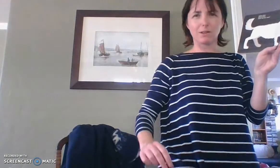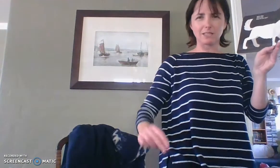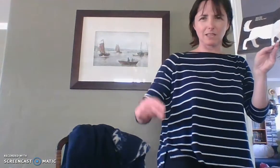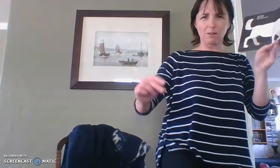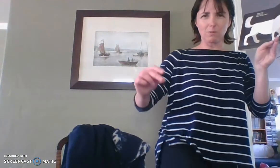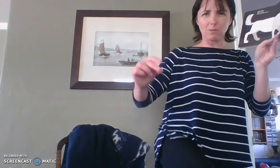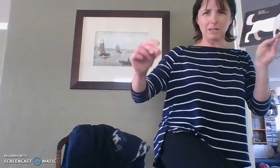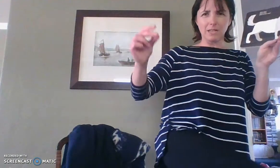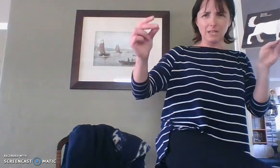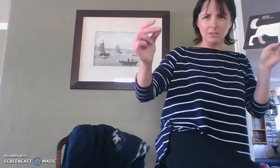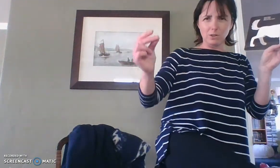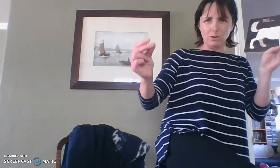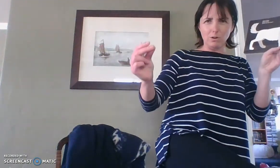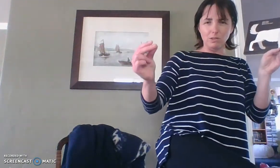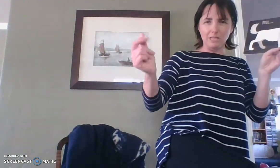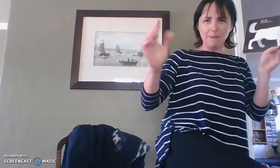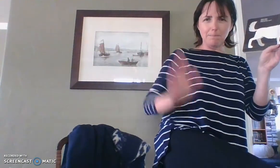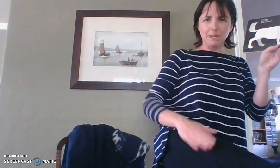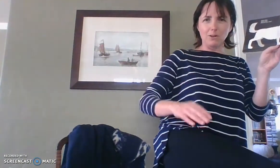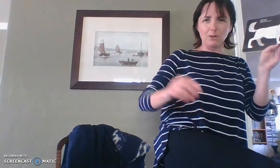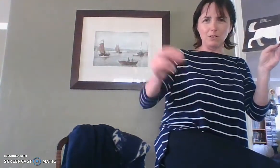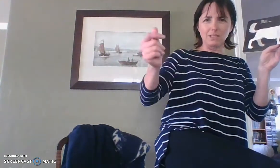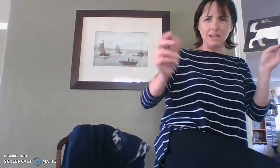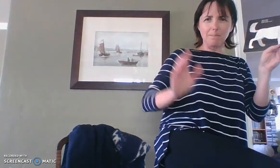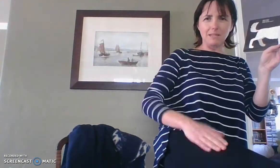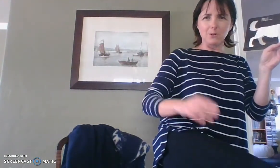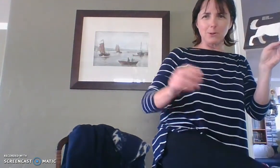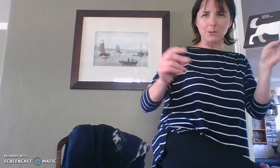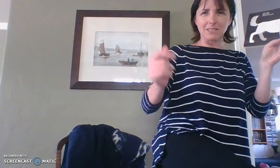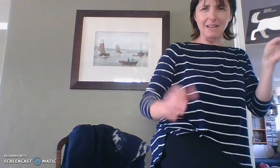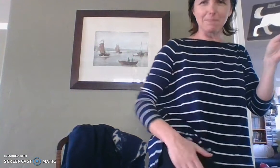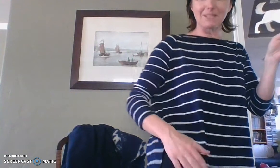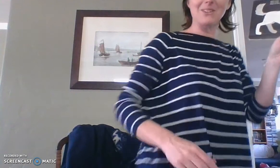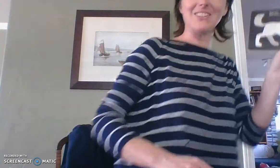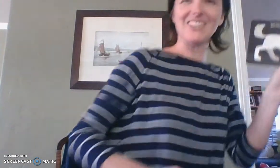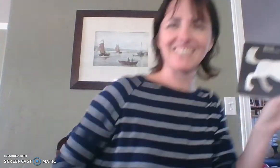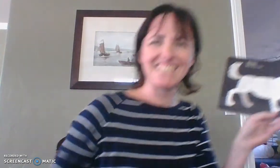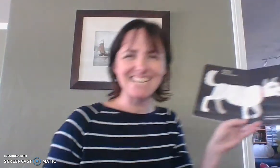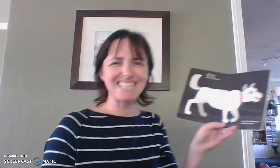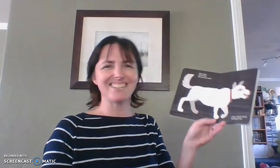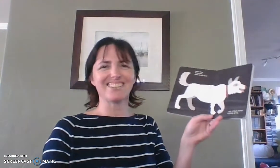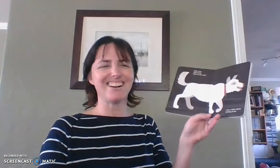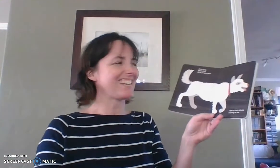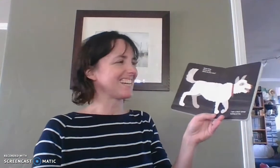can see the whole one. So you go snap and call, snap and call, snap and call. Yes, you got